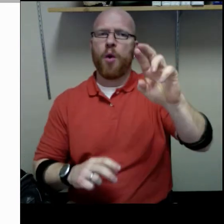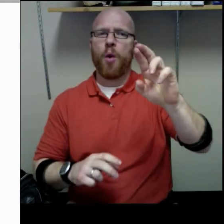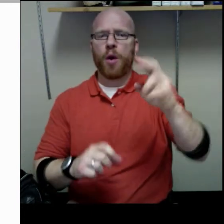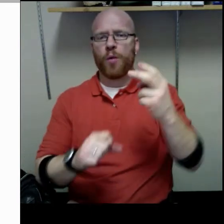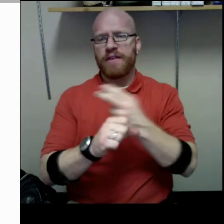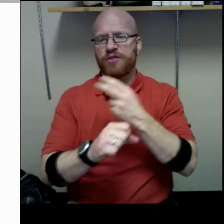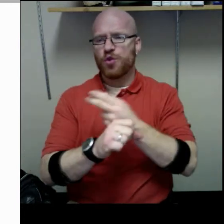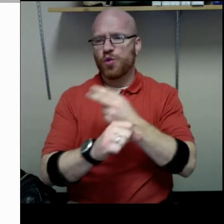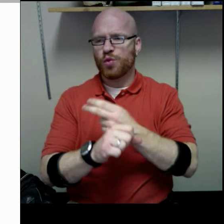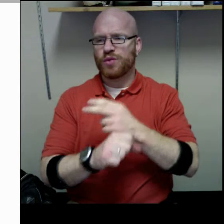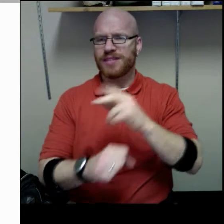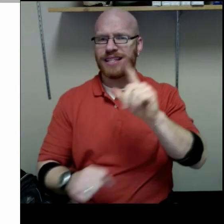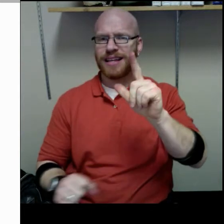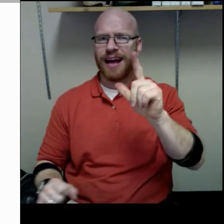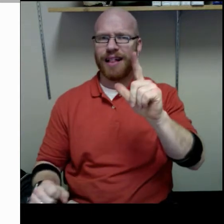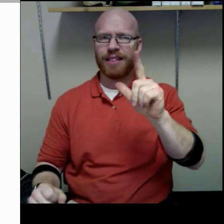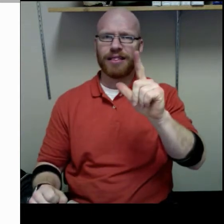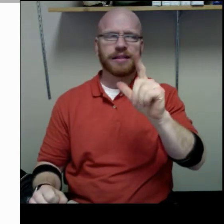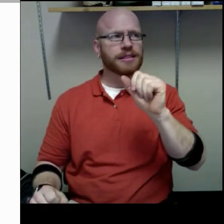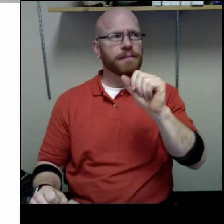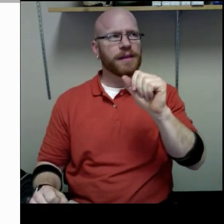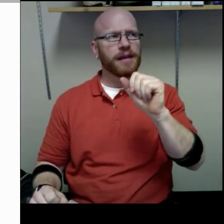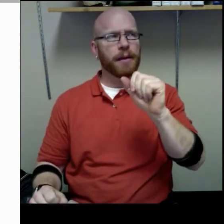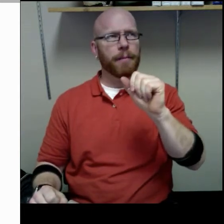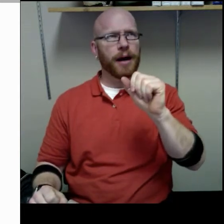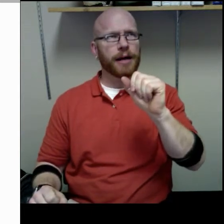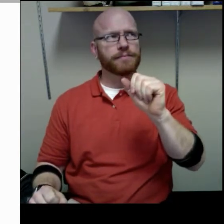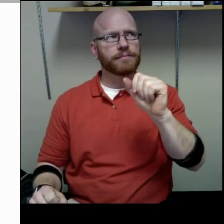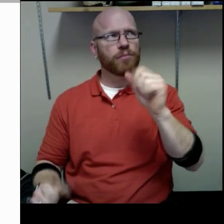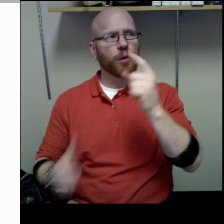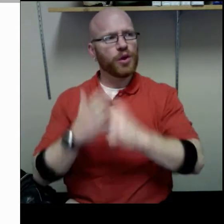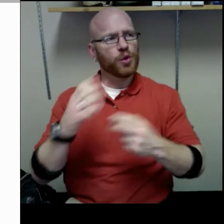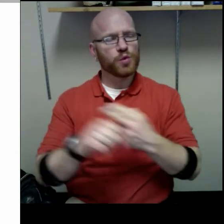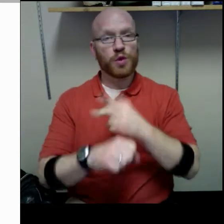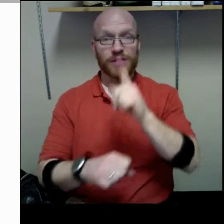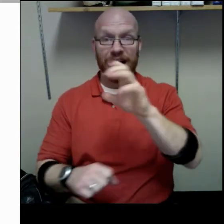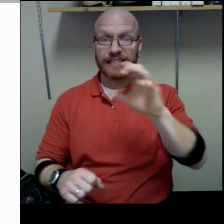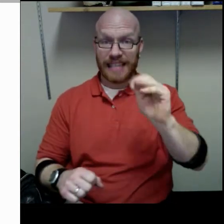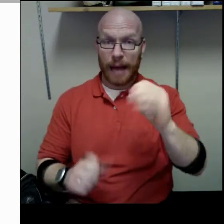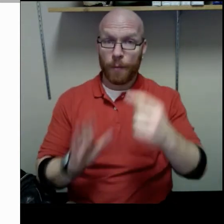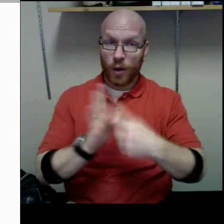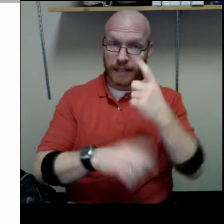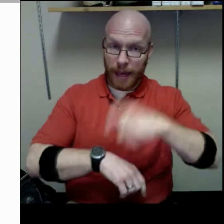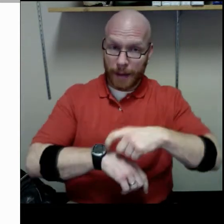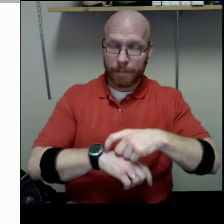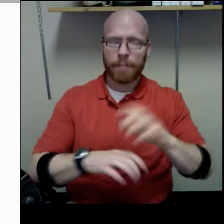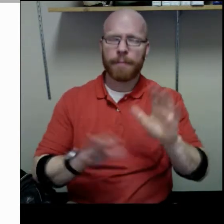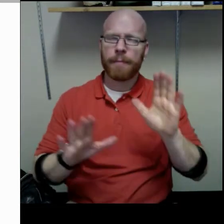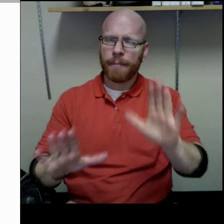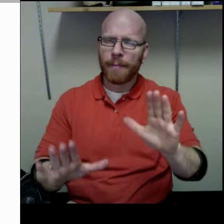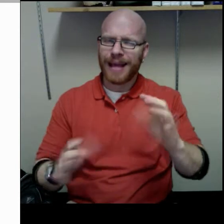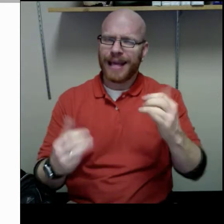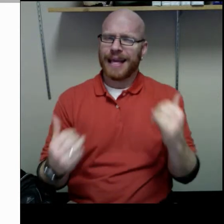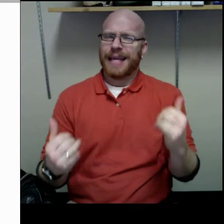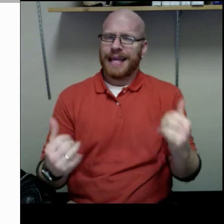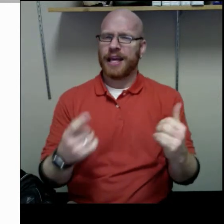or we've used the LCM one time.